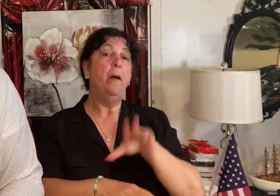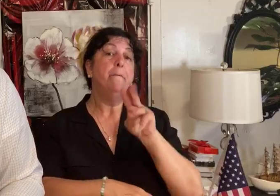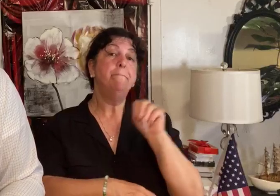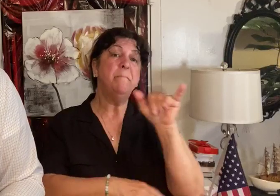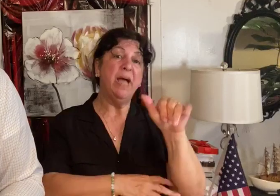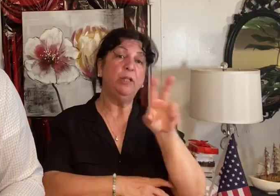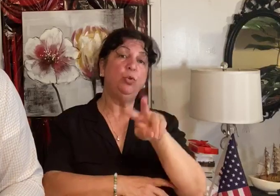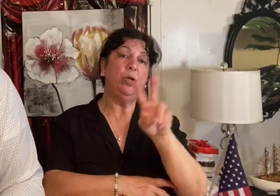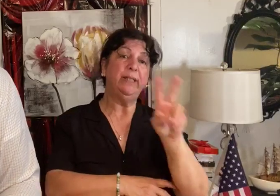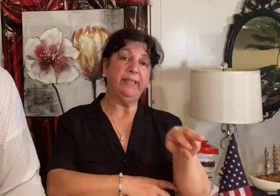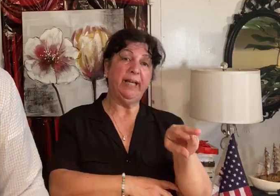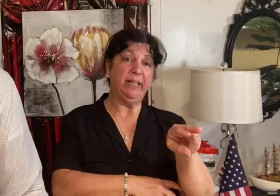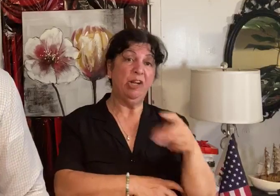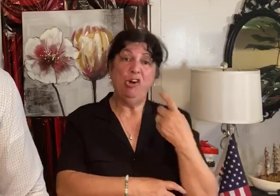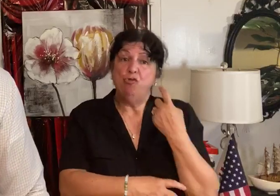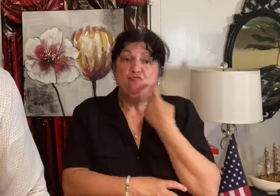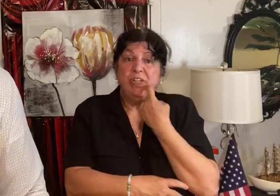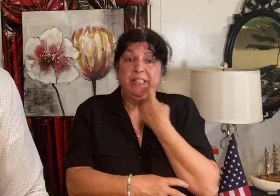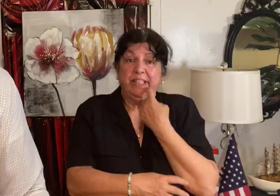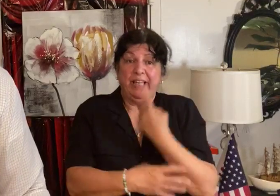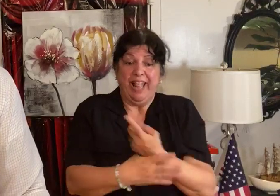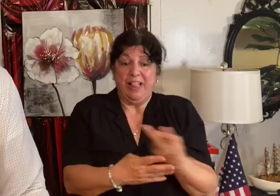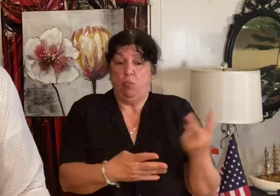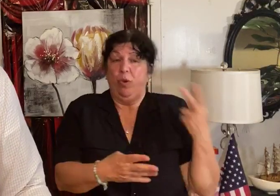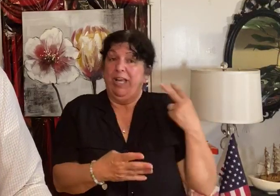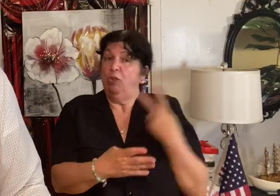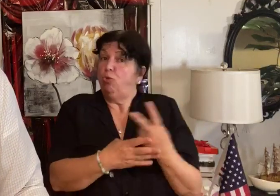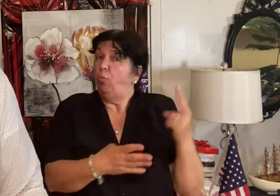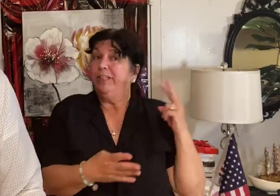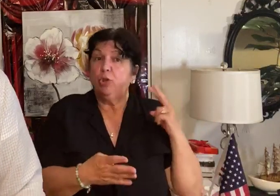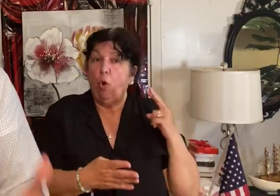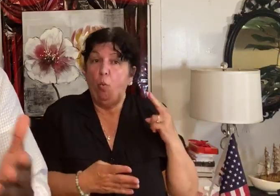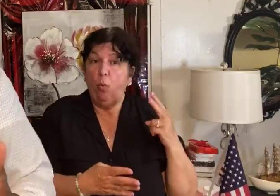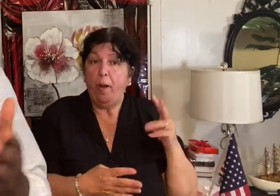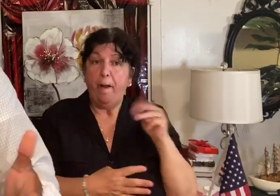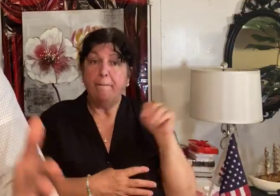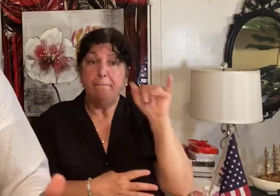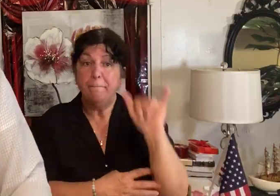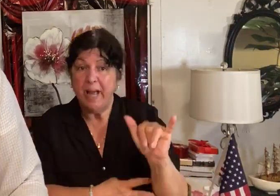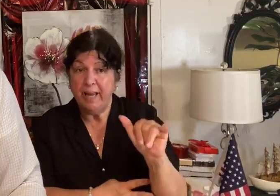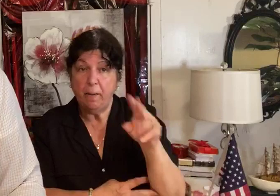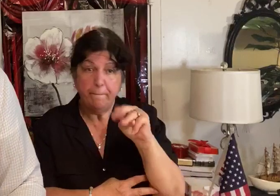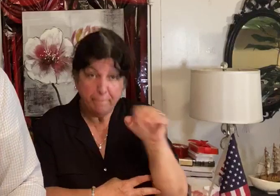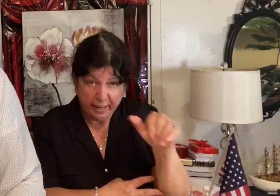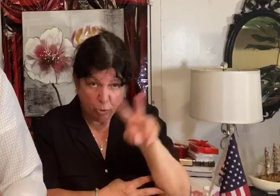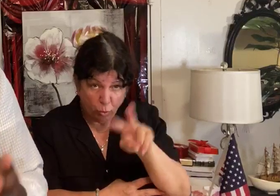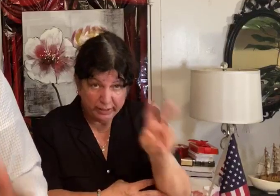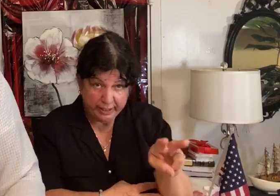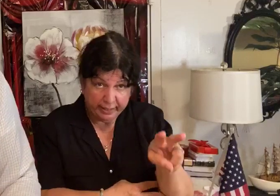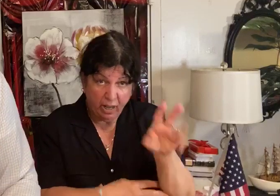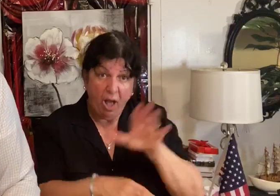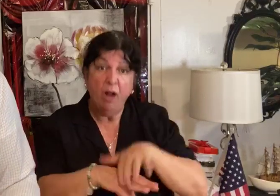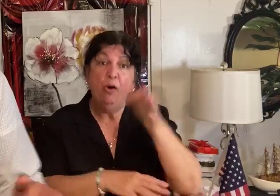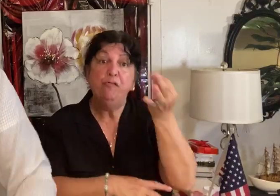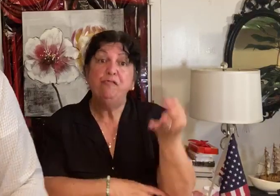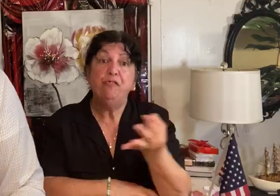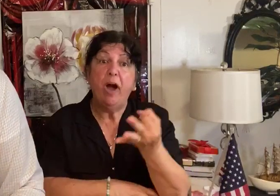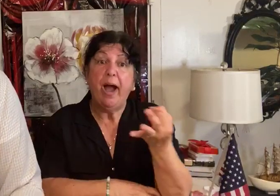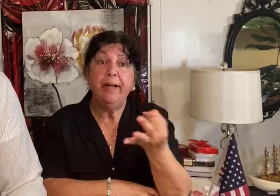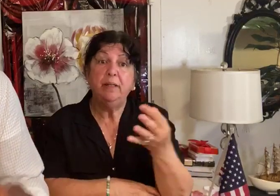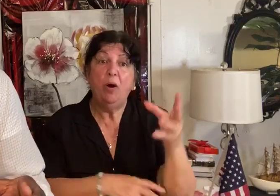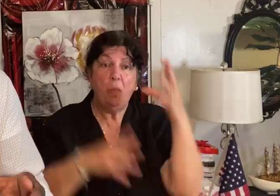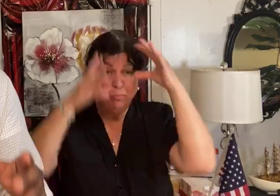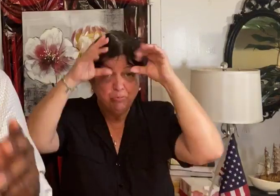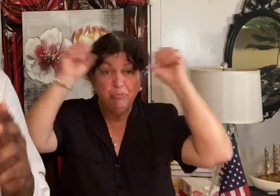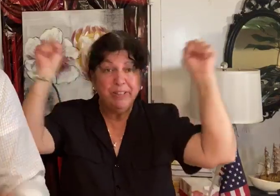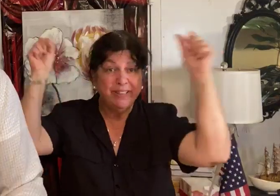very recently, friends. This is just the last couple of weeks. Just the last couple of weeks. May 22nd, on a Friday, the president got